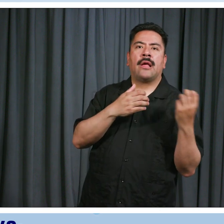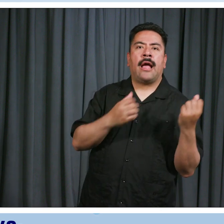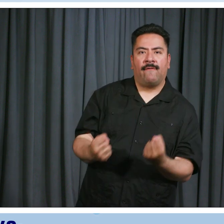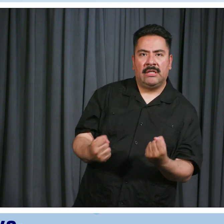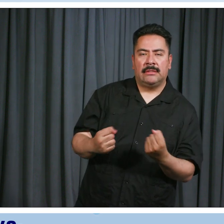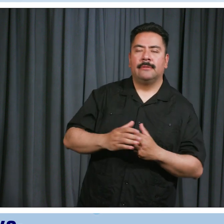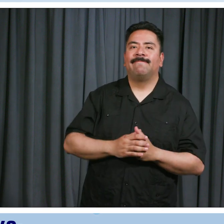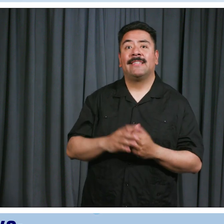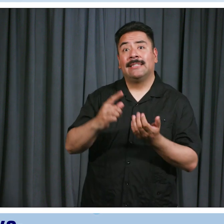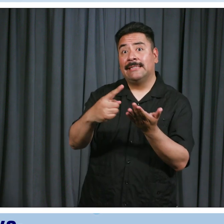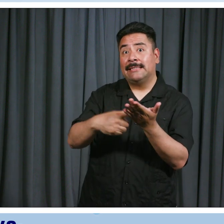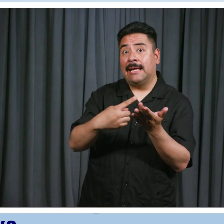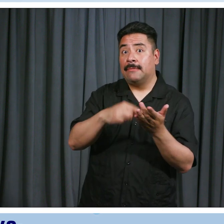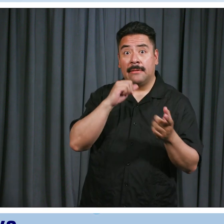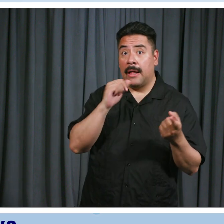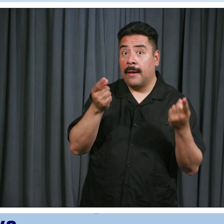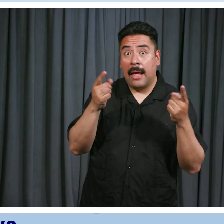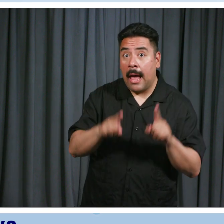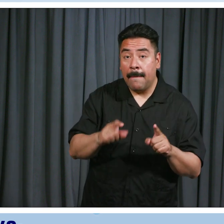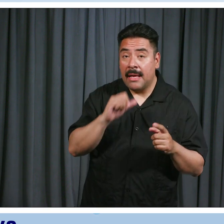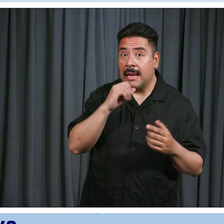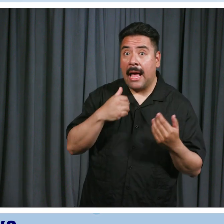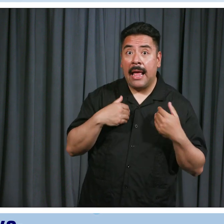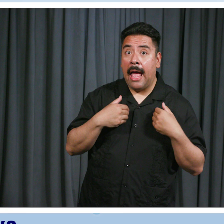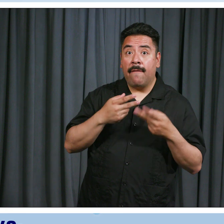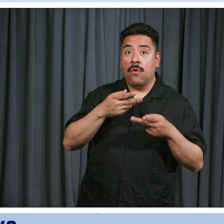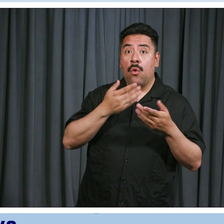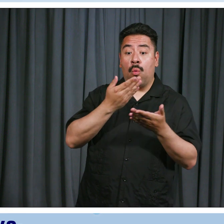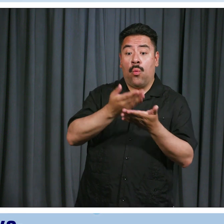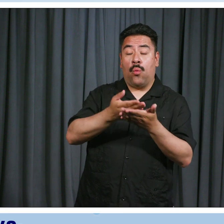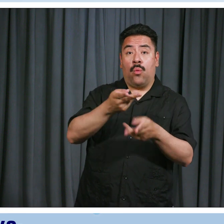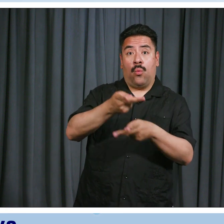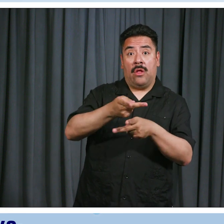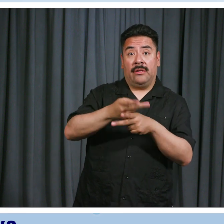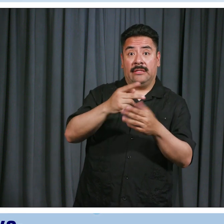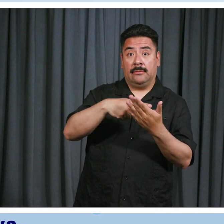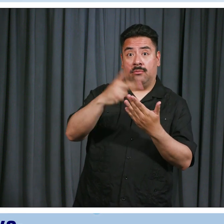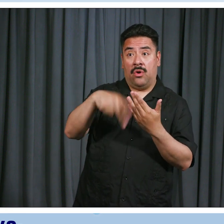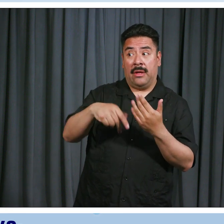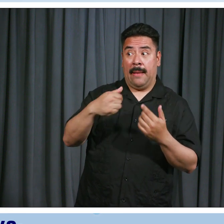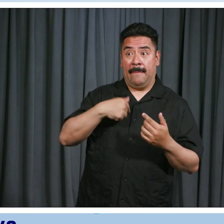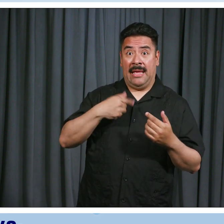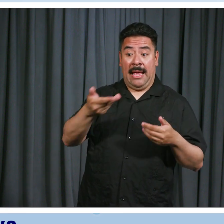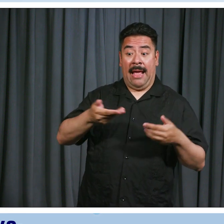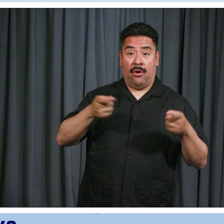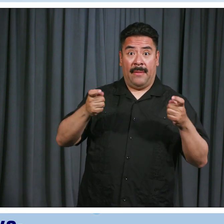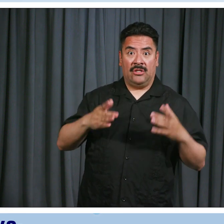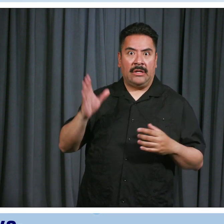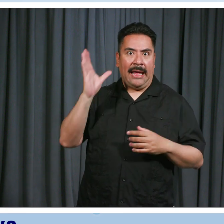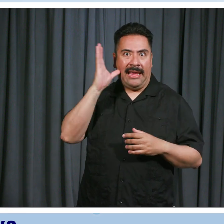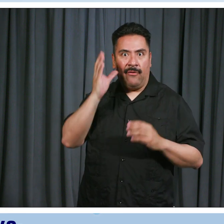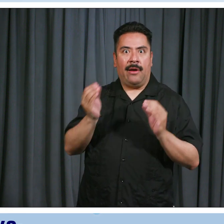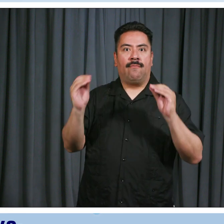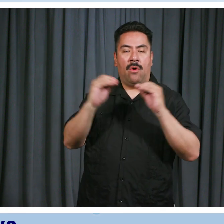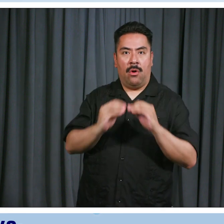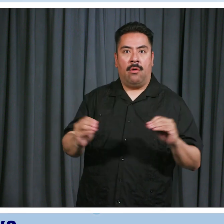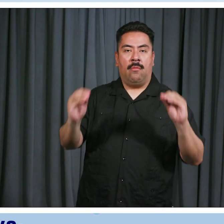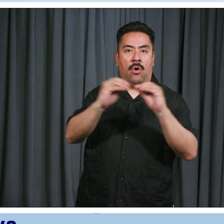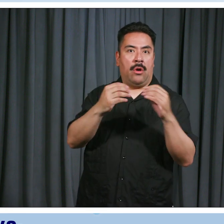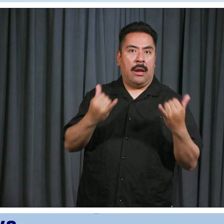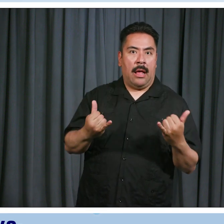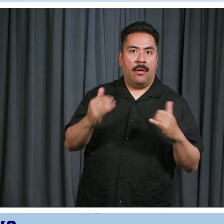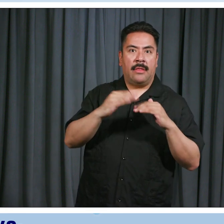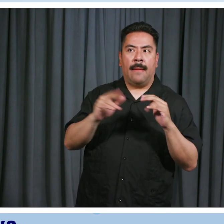And sometimes that doesn't happen. There aren't wellness programs. I'll tell you, as a hiring manager myself, I hear it more than I've ever heard